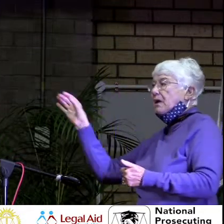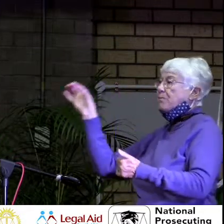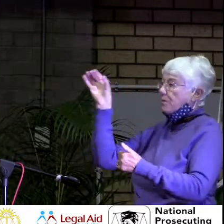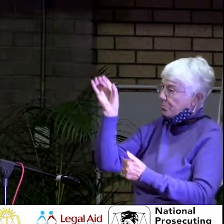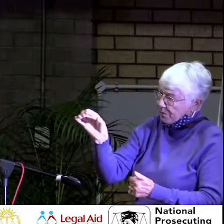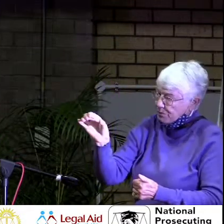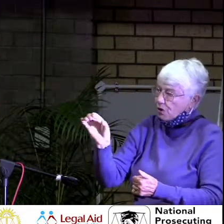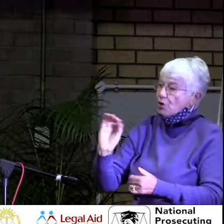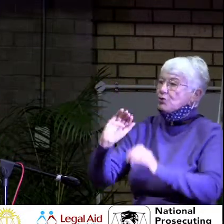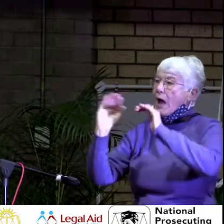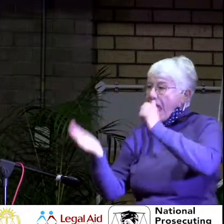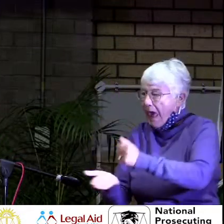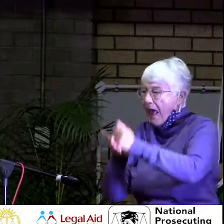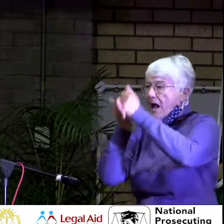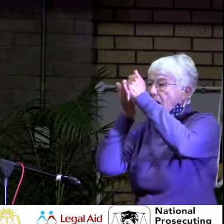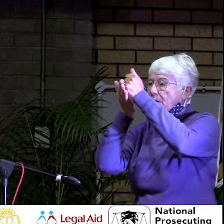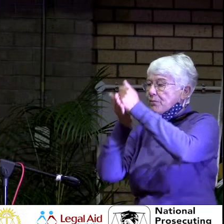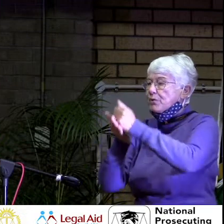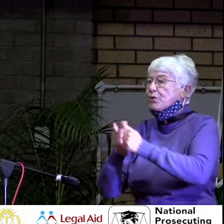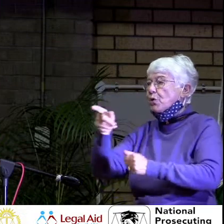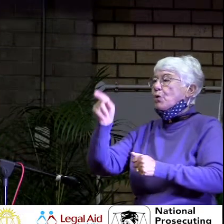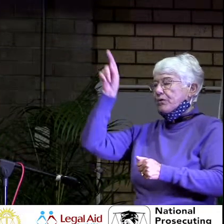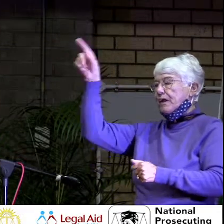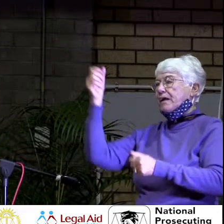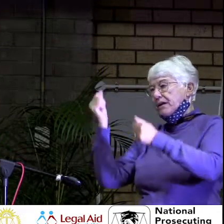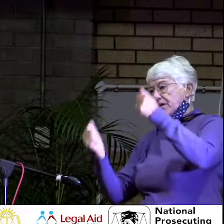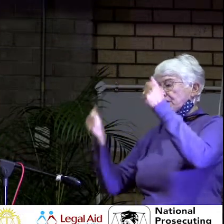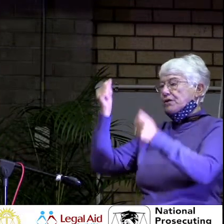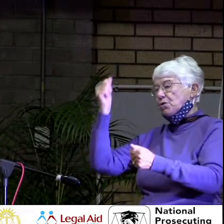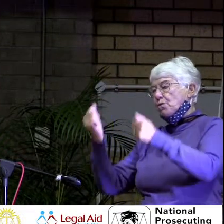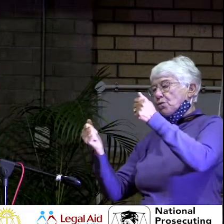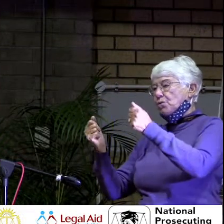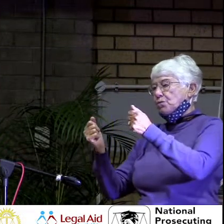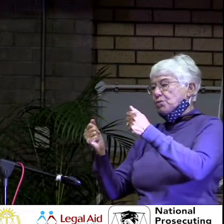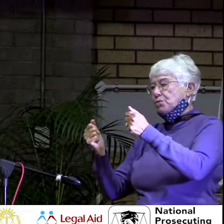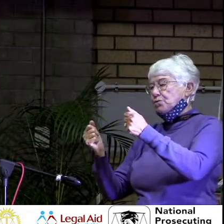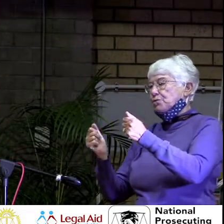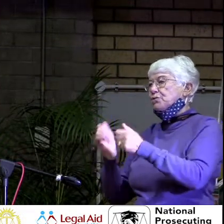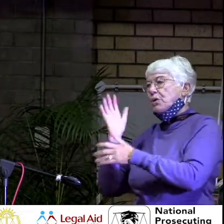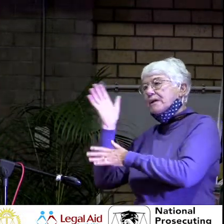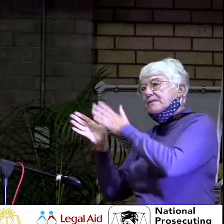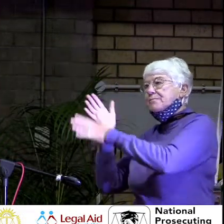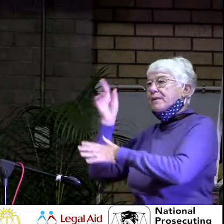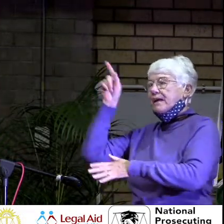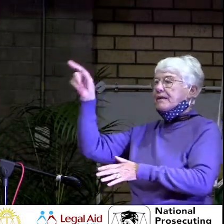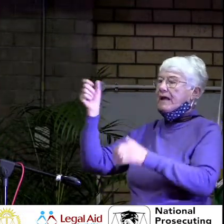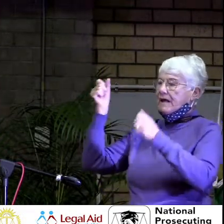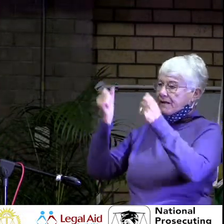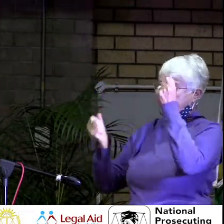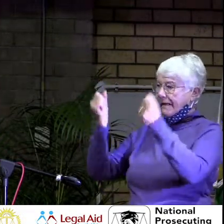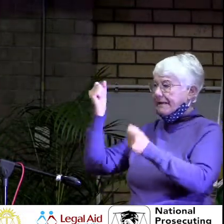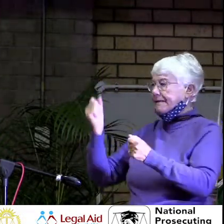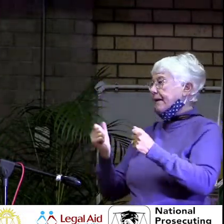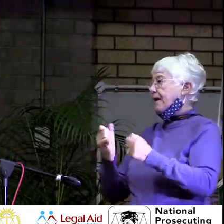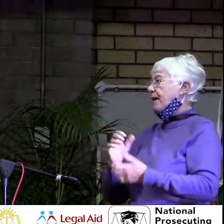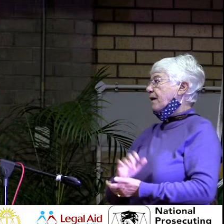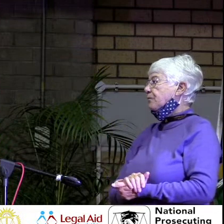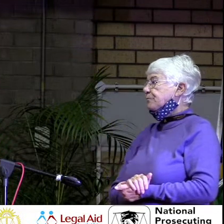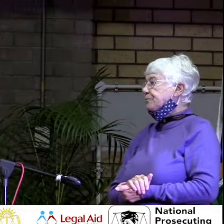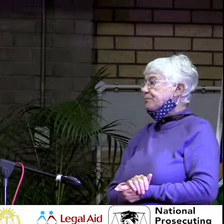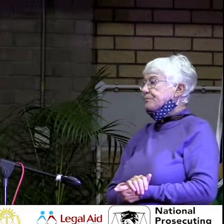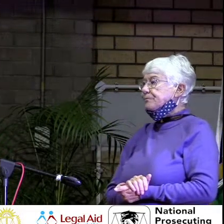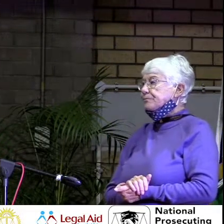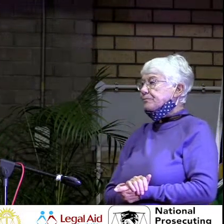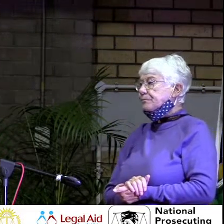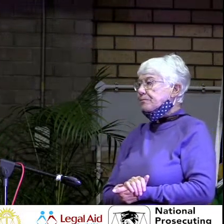to a broader group of people who need intermediaries. There's an issue of currently you can give evidence in a